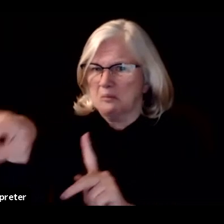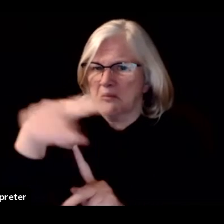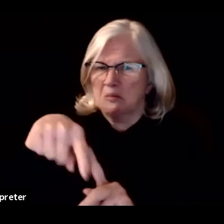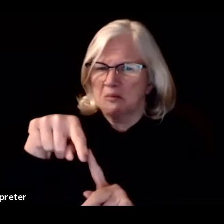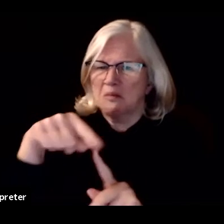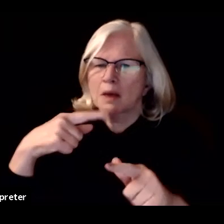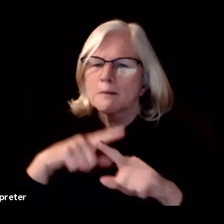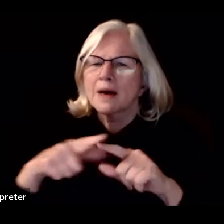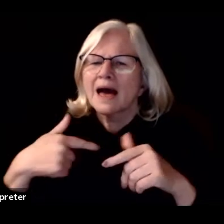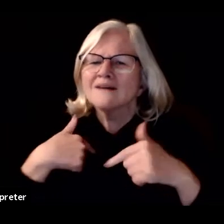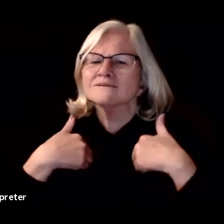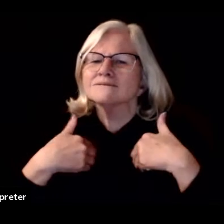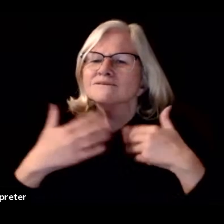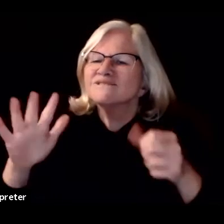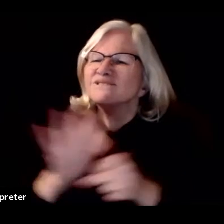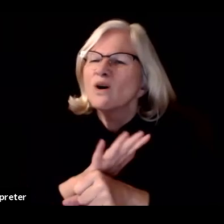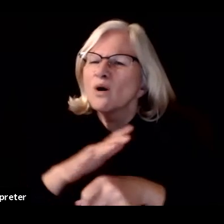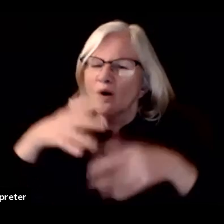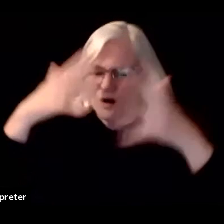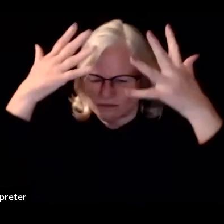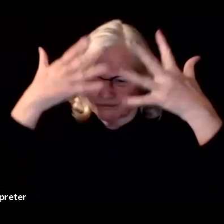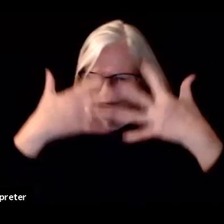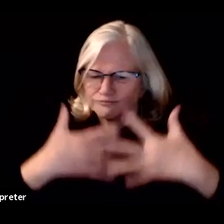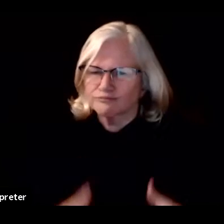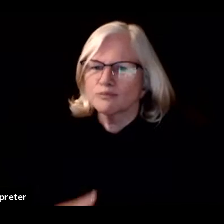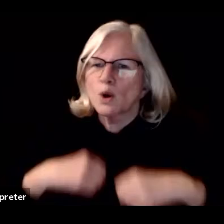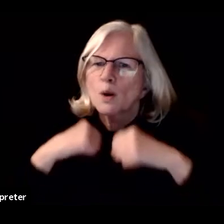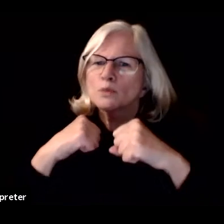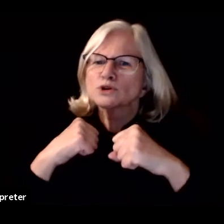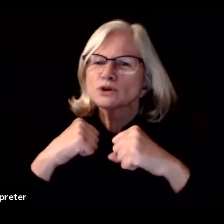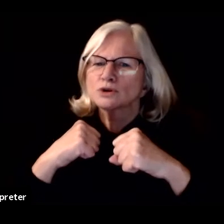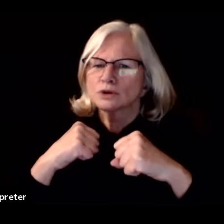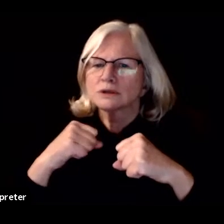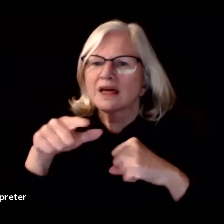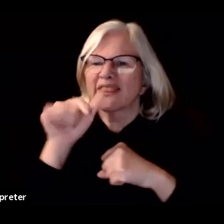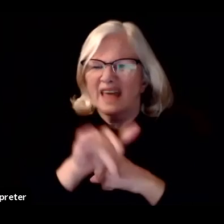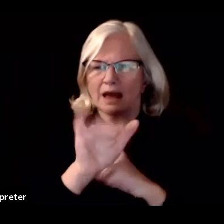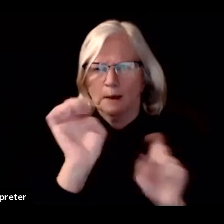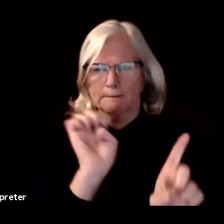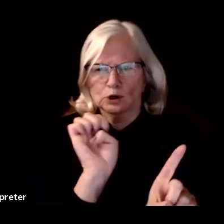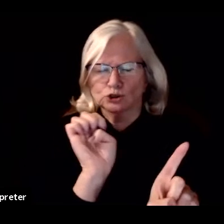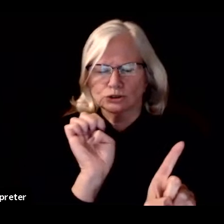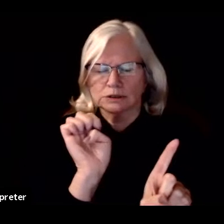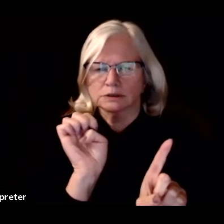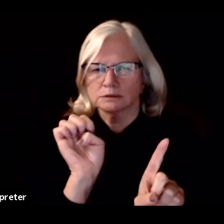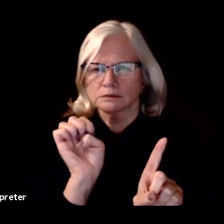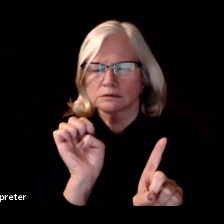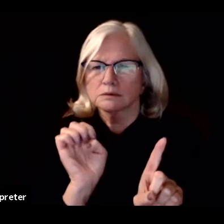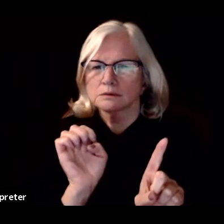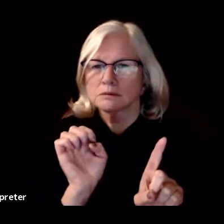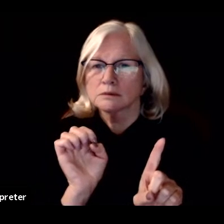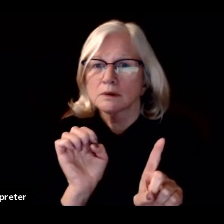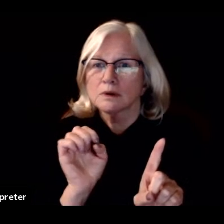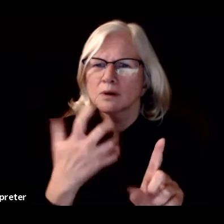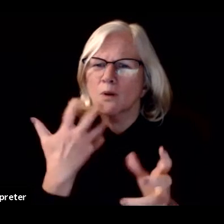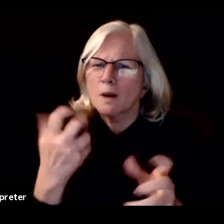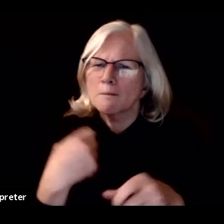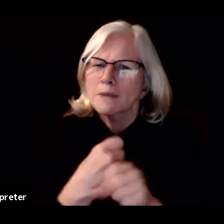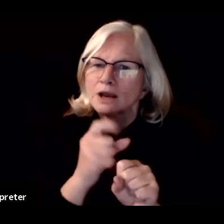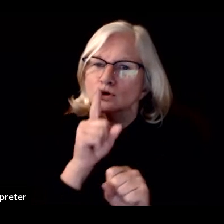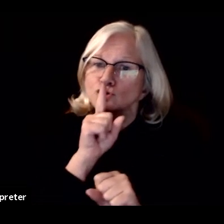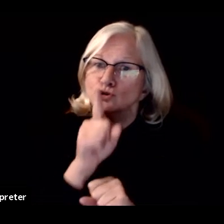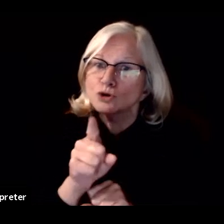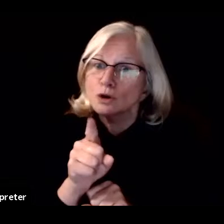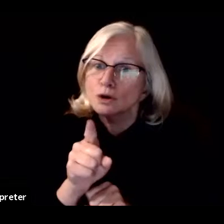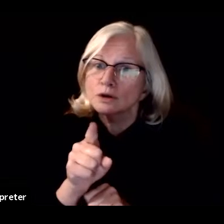for the full amount of time. And even those people who've been exposed, we want to make sure that they can quarantine. But there